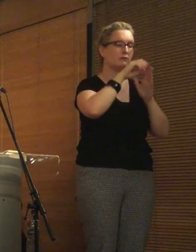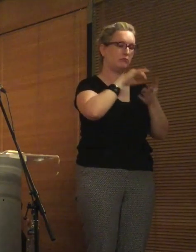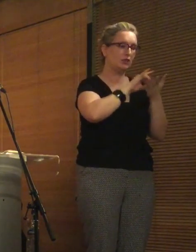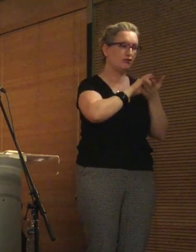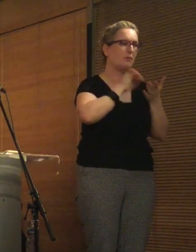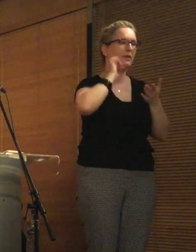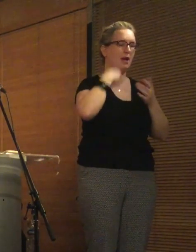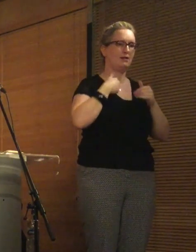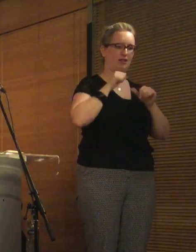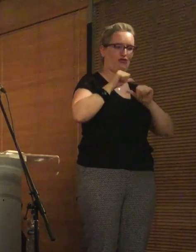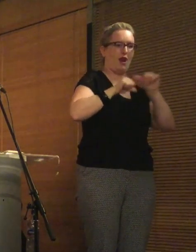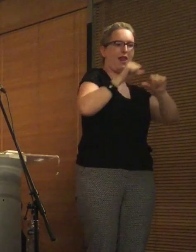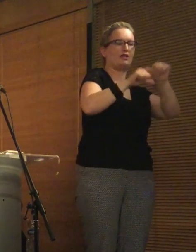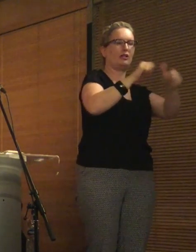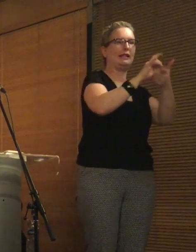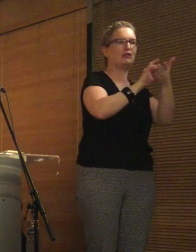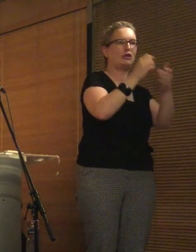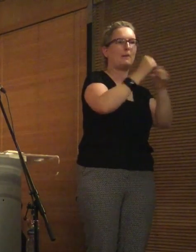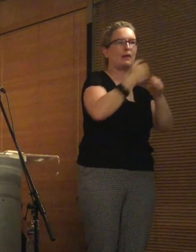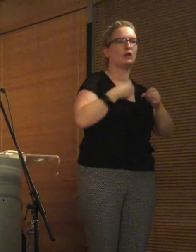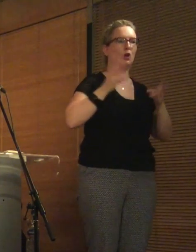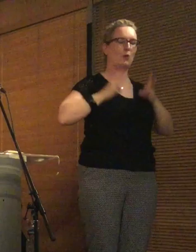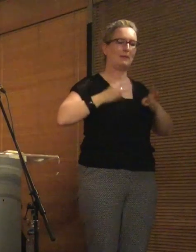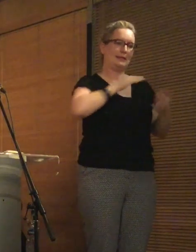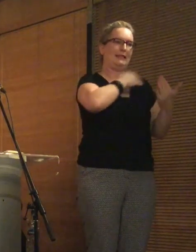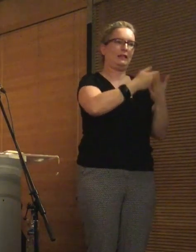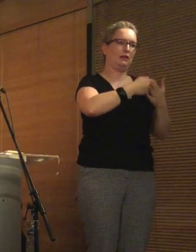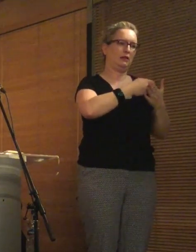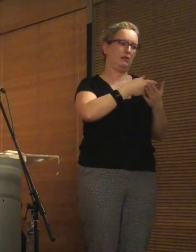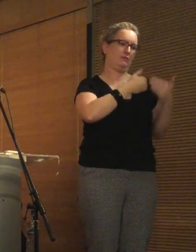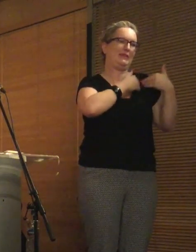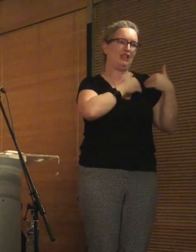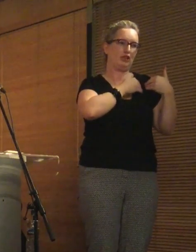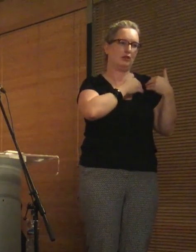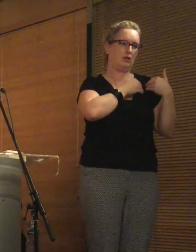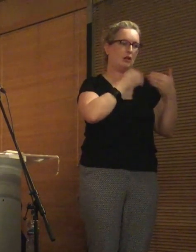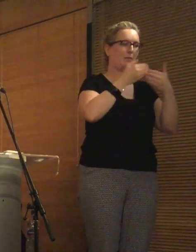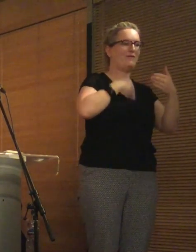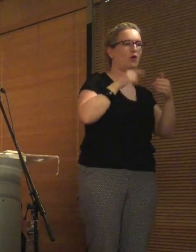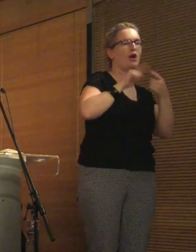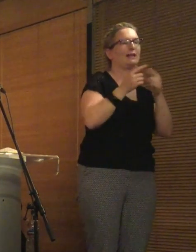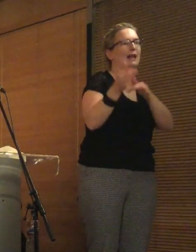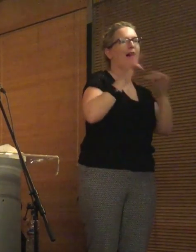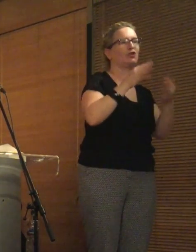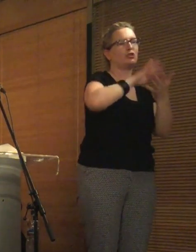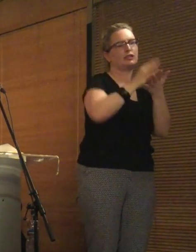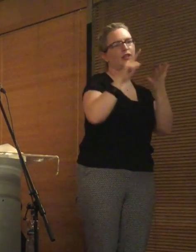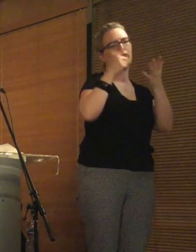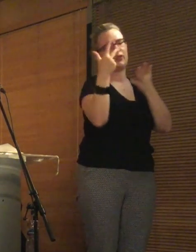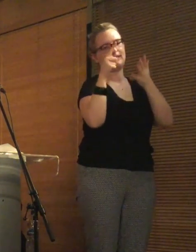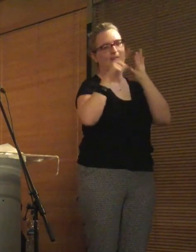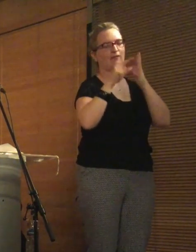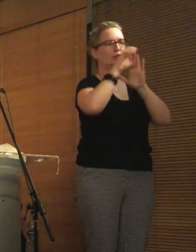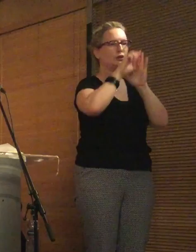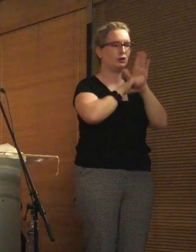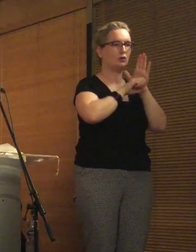whole chronological history of women's legal position under the law before and after the 1937